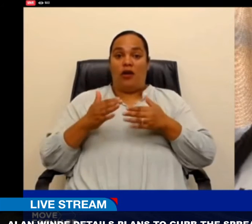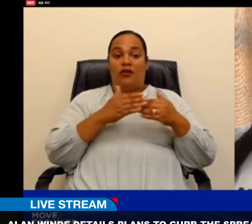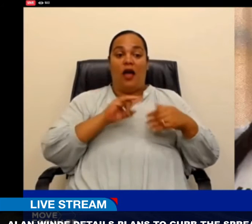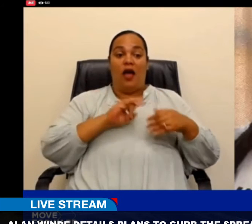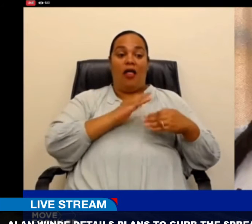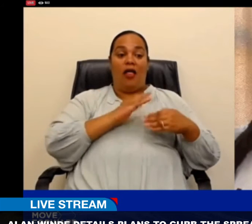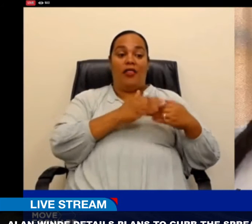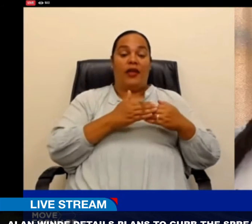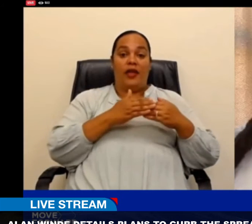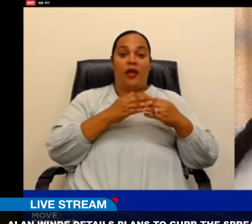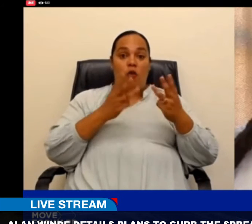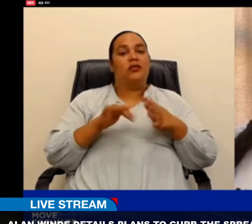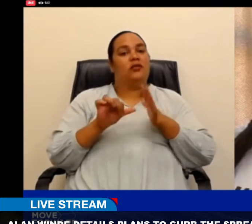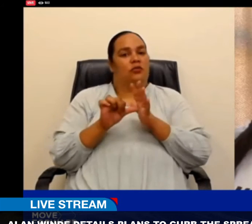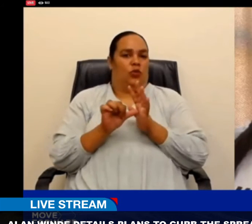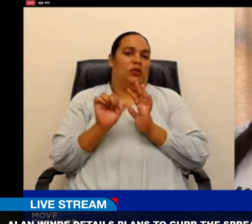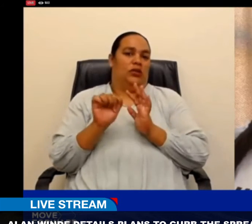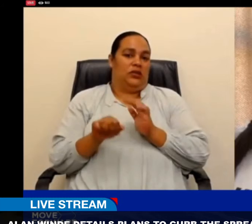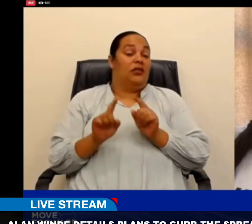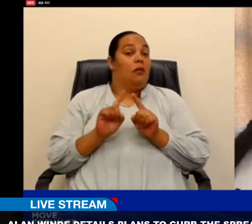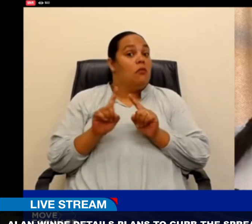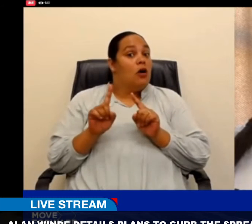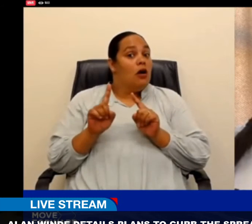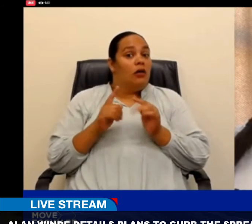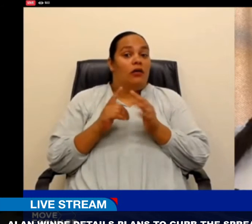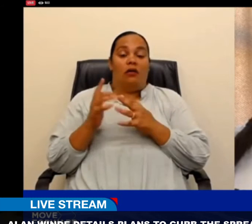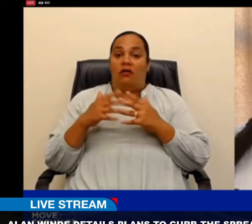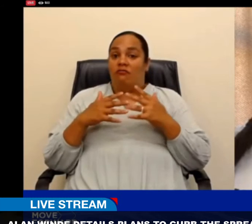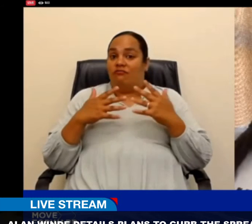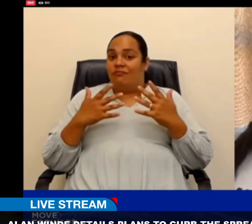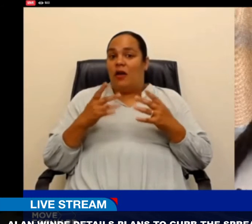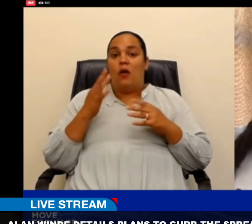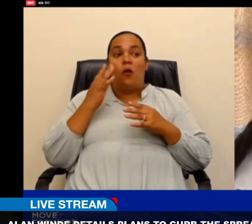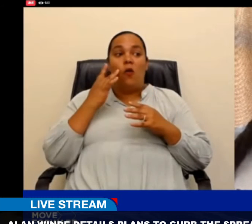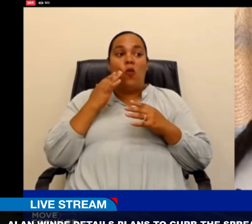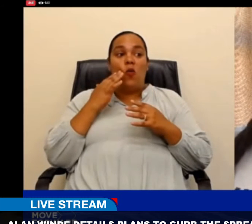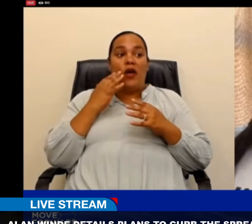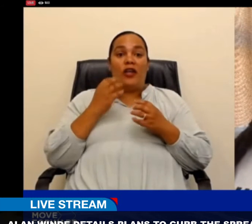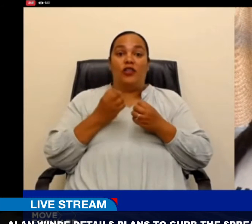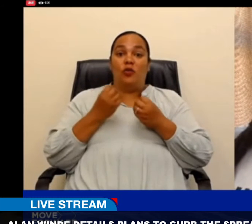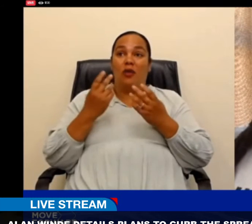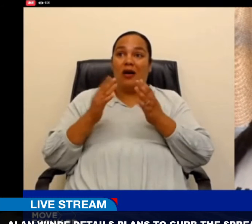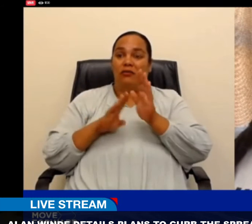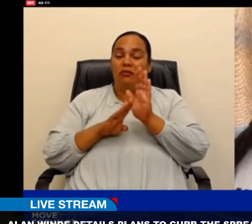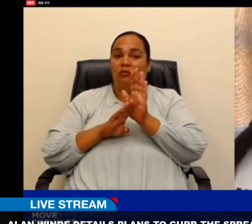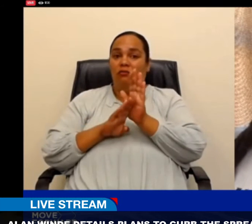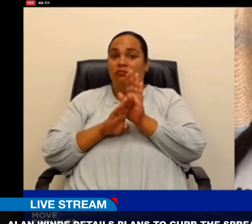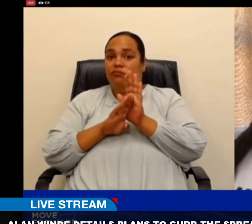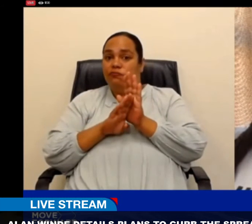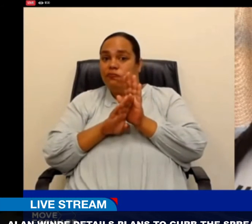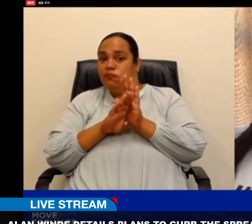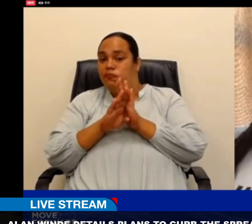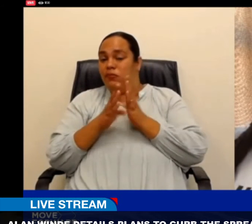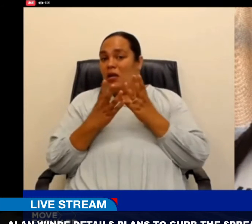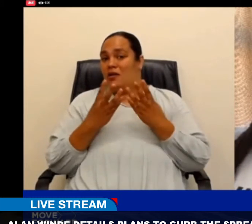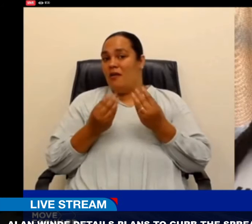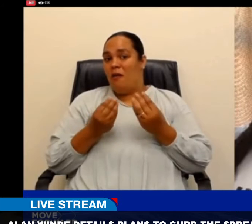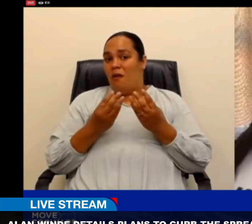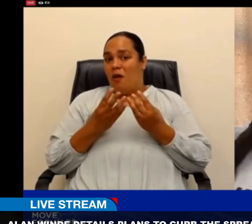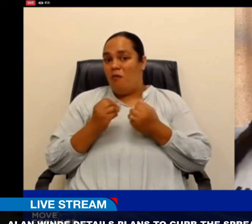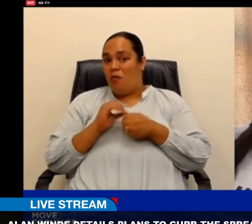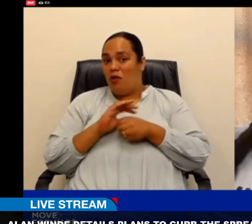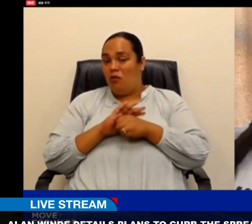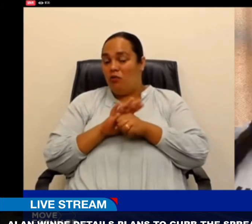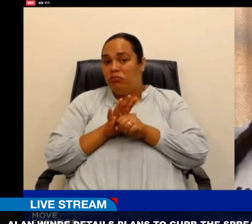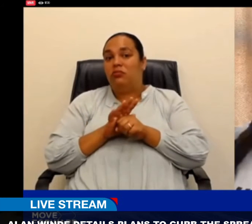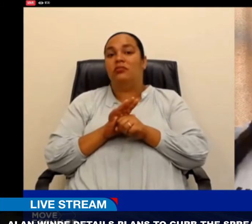important. However, when we have so much of the increase in our numbers, it will